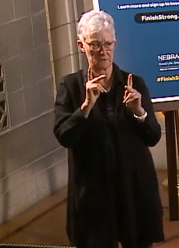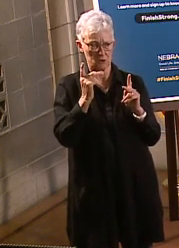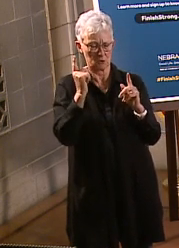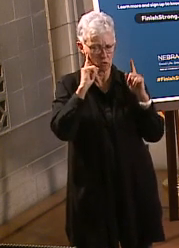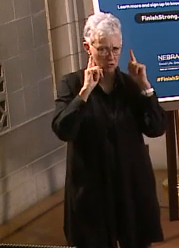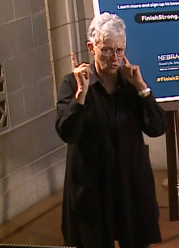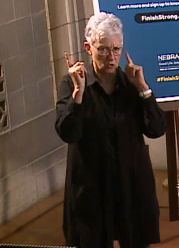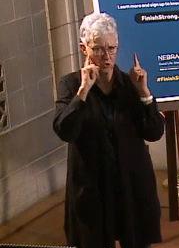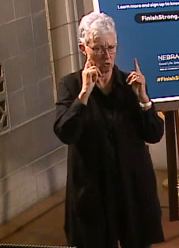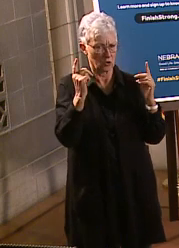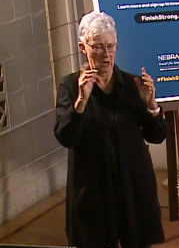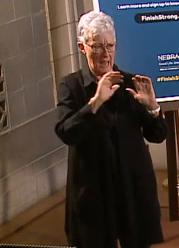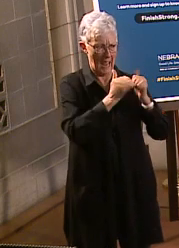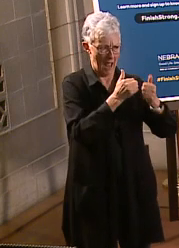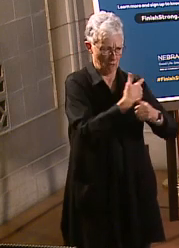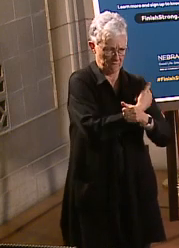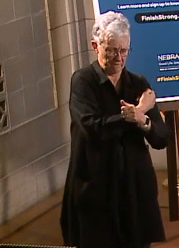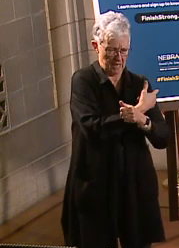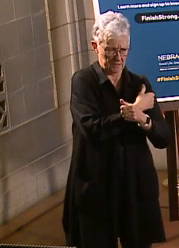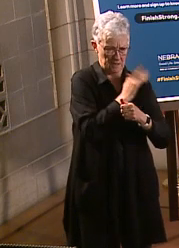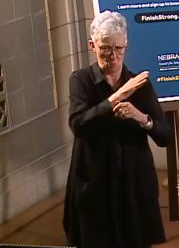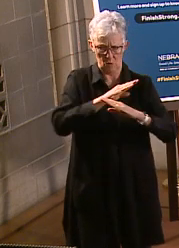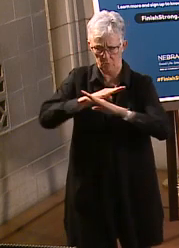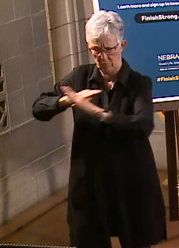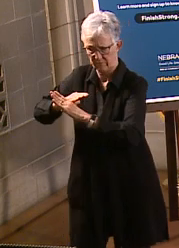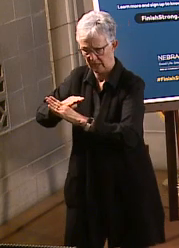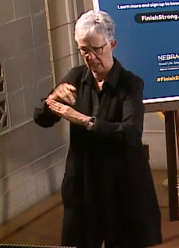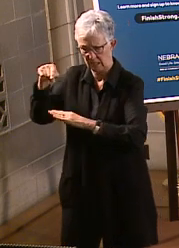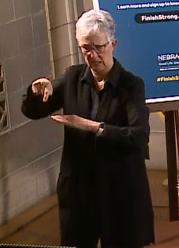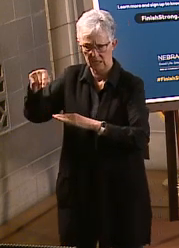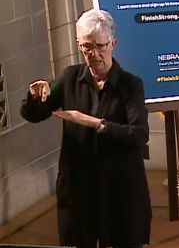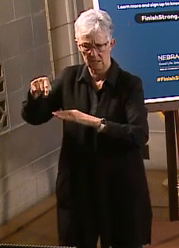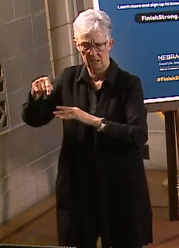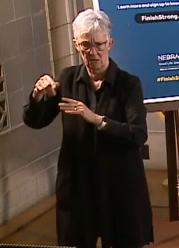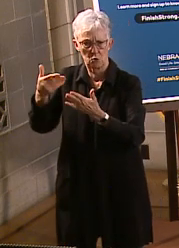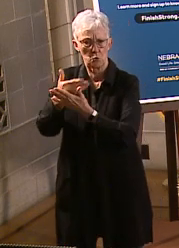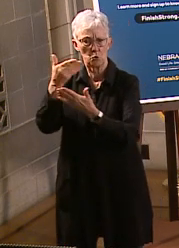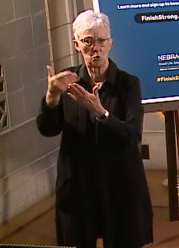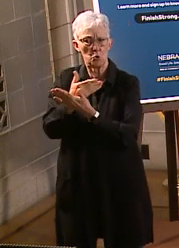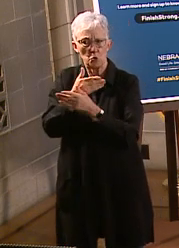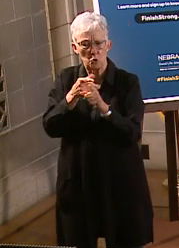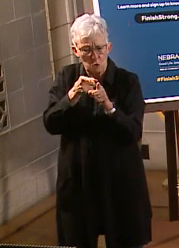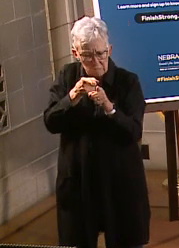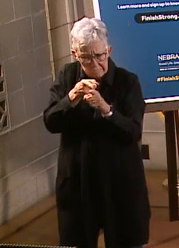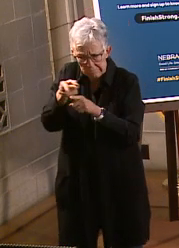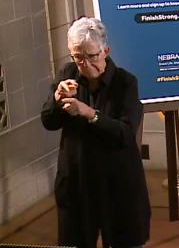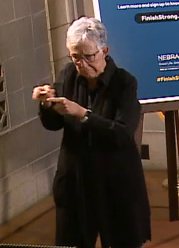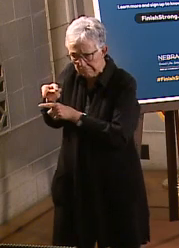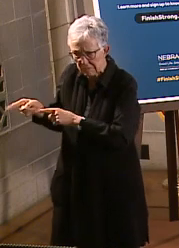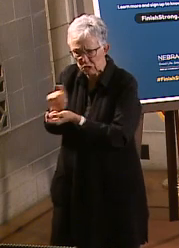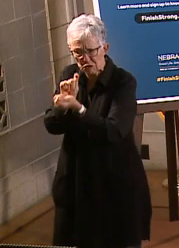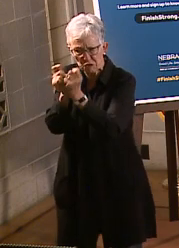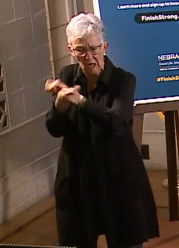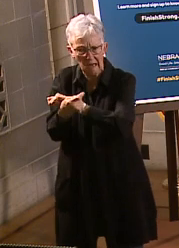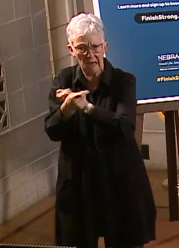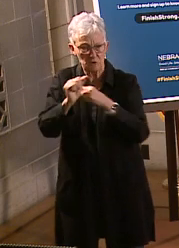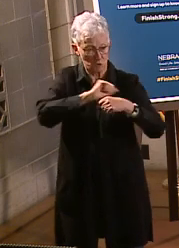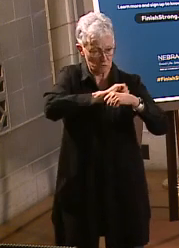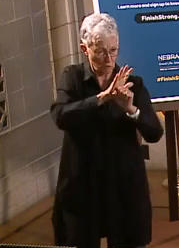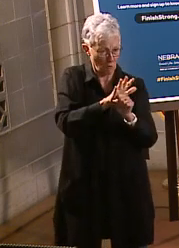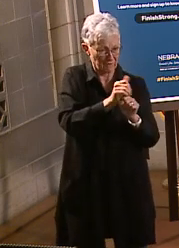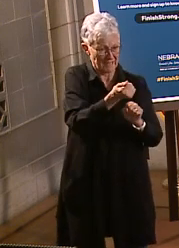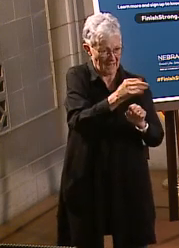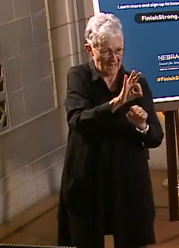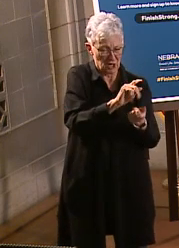variants, but what is being done to prove the effectiveness of testing for the new variants? Has the testing been tested